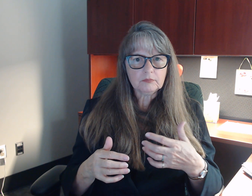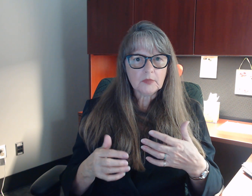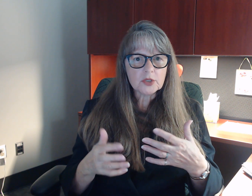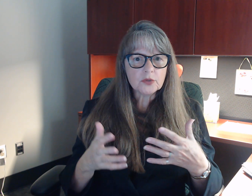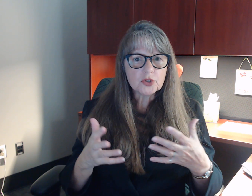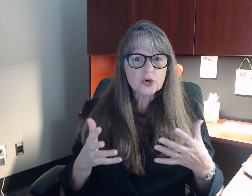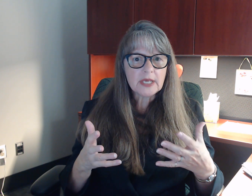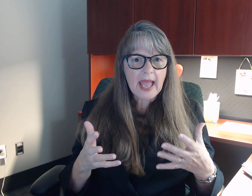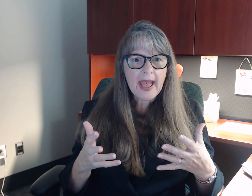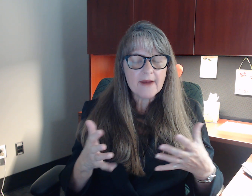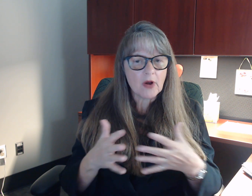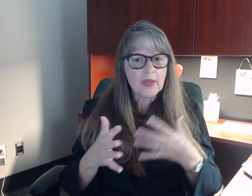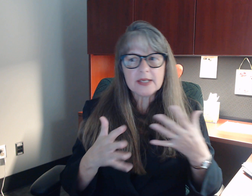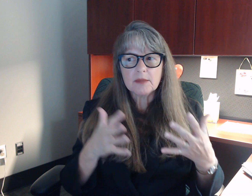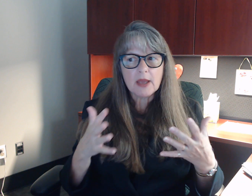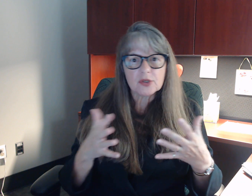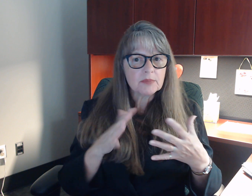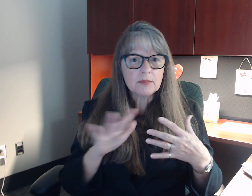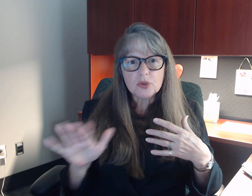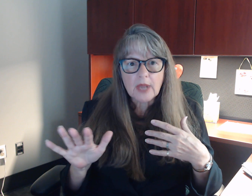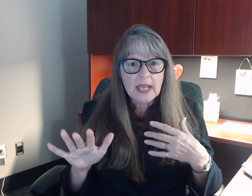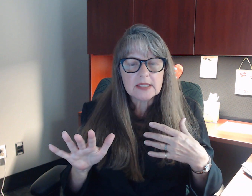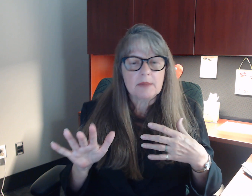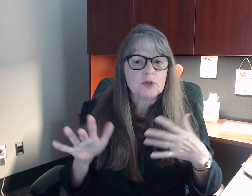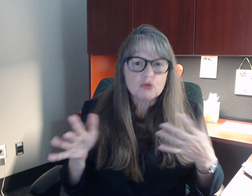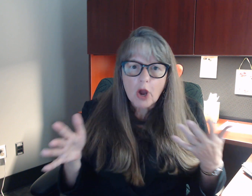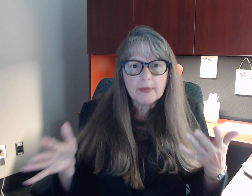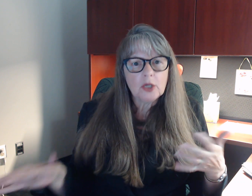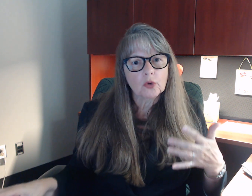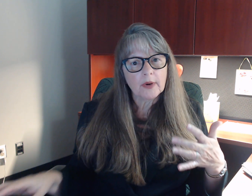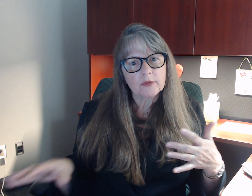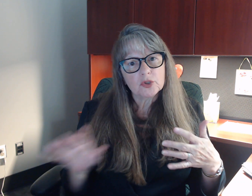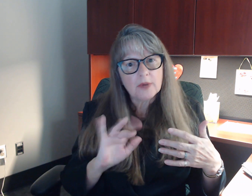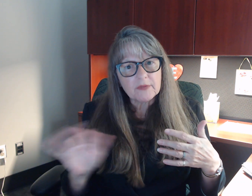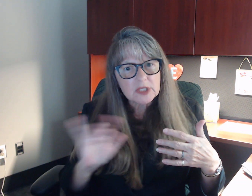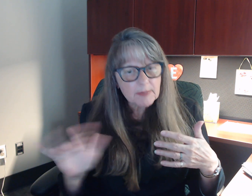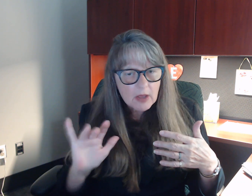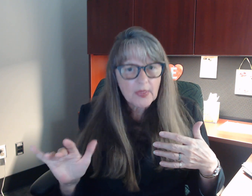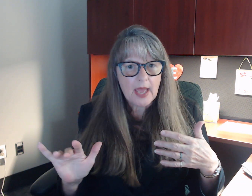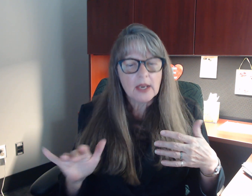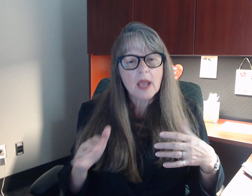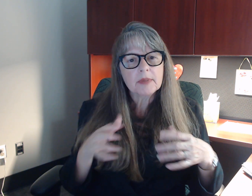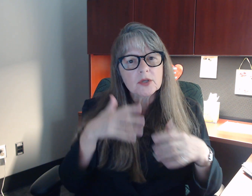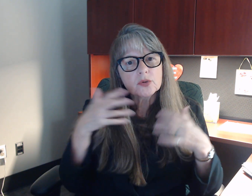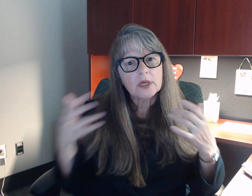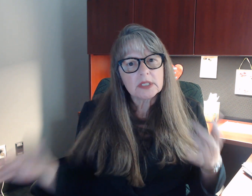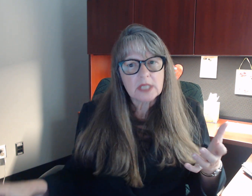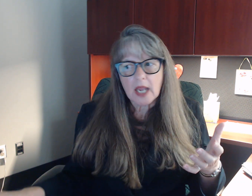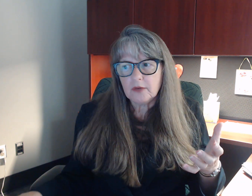So that you can have all that. Doesn't matter. Sometimes you can say pastrami or whatever. You would have to spell that because there's not a sign for